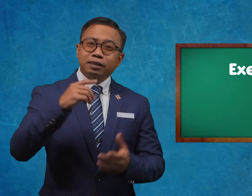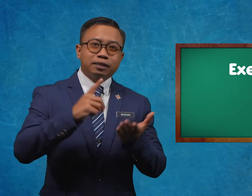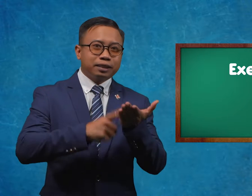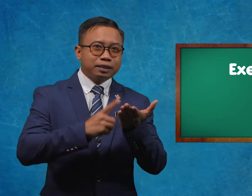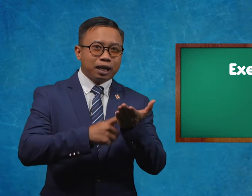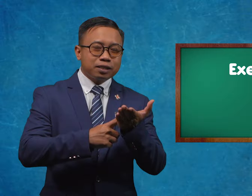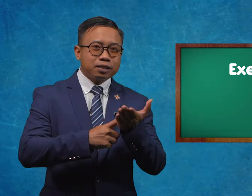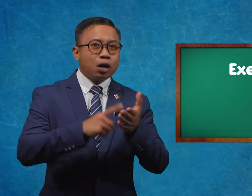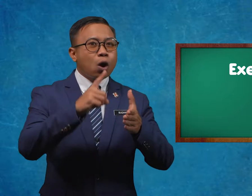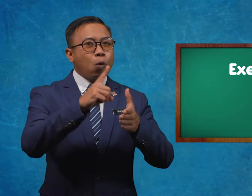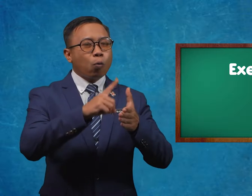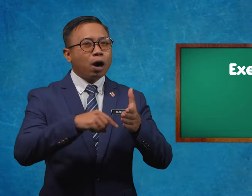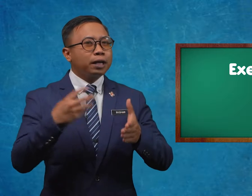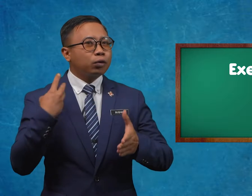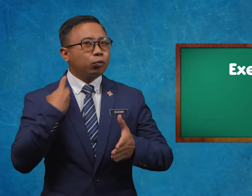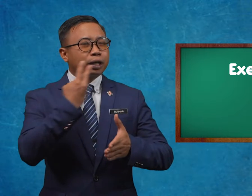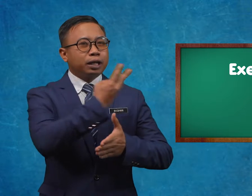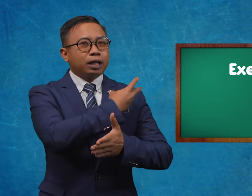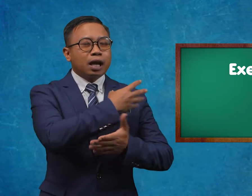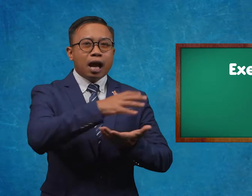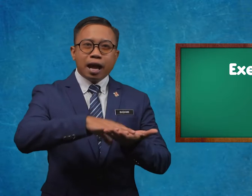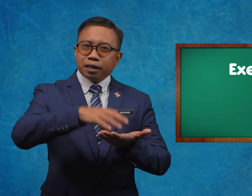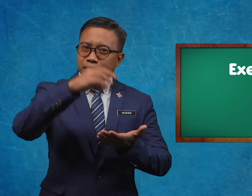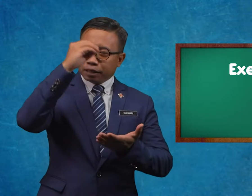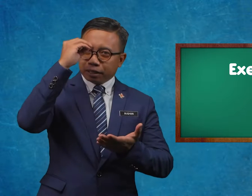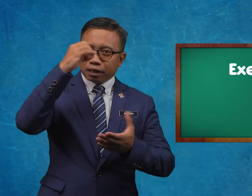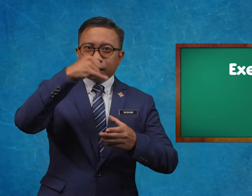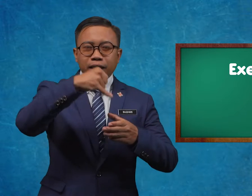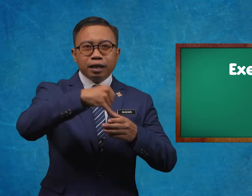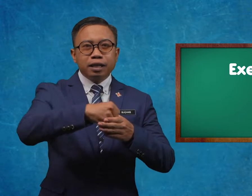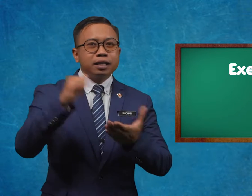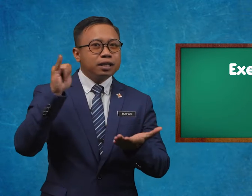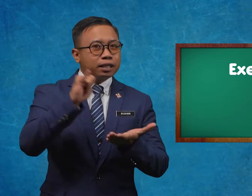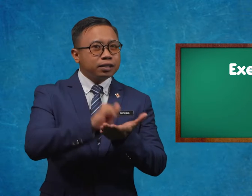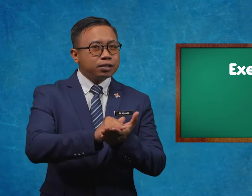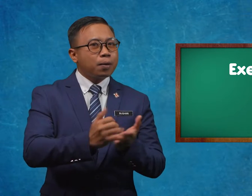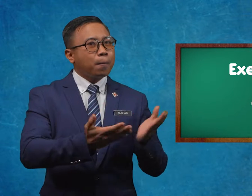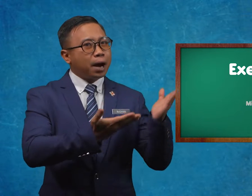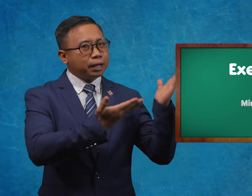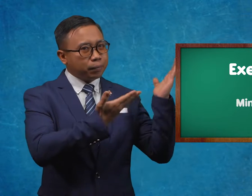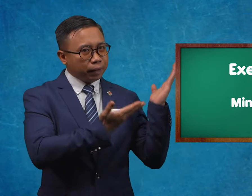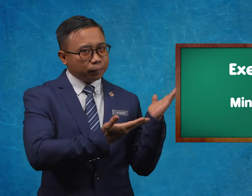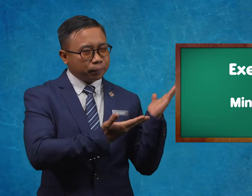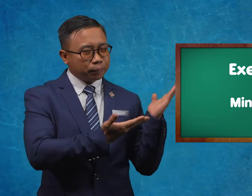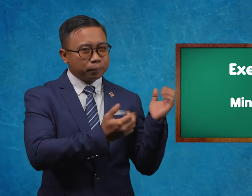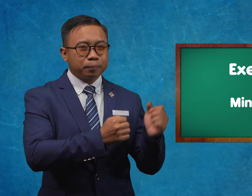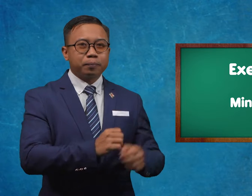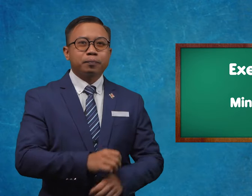Let's discuss what we had learned in this mind map.